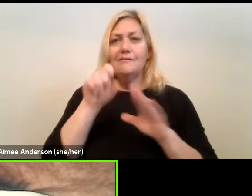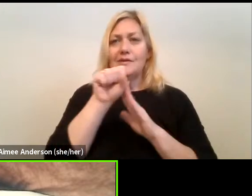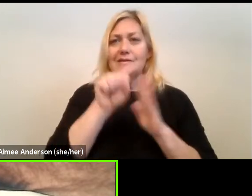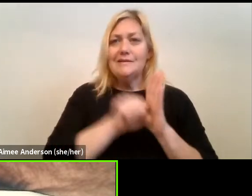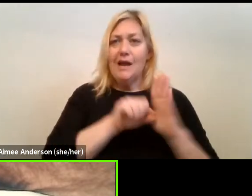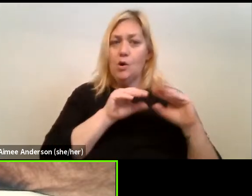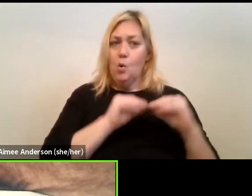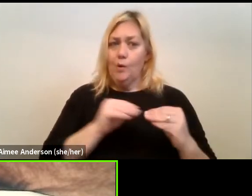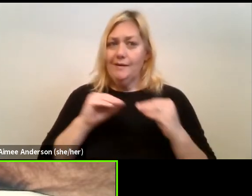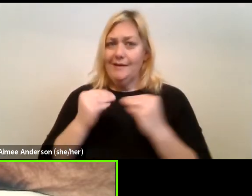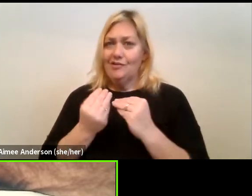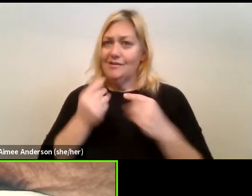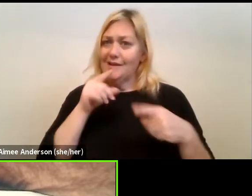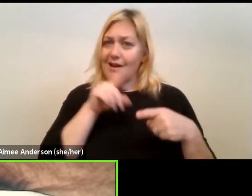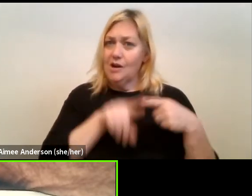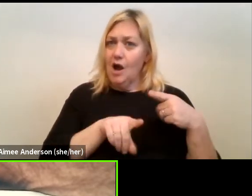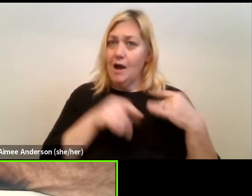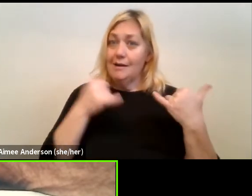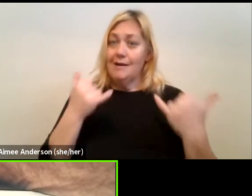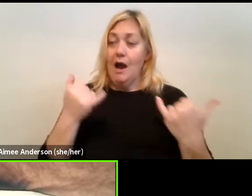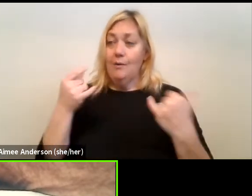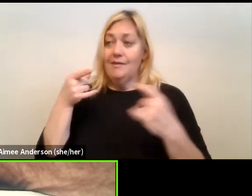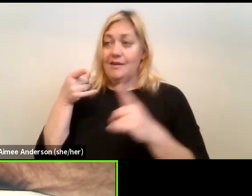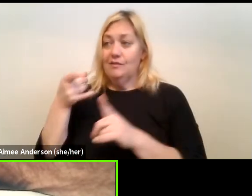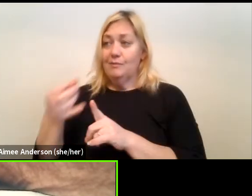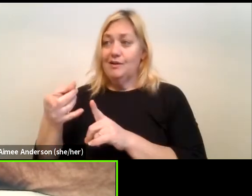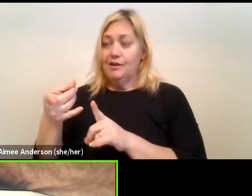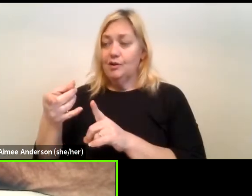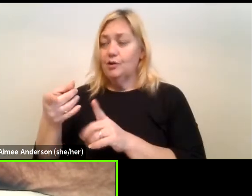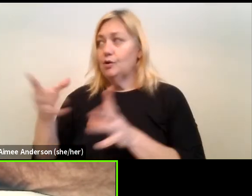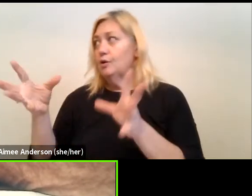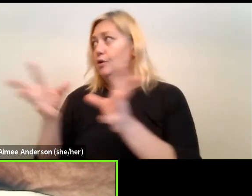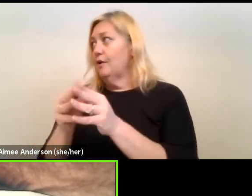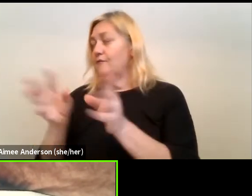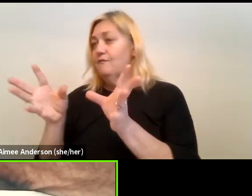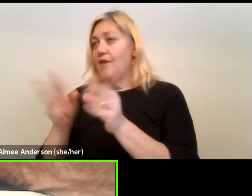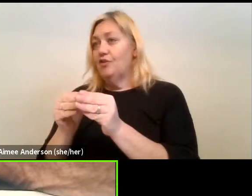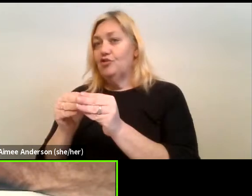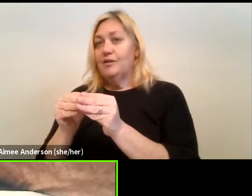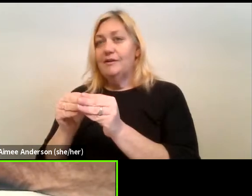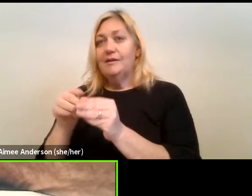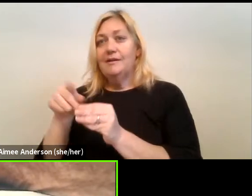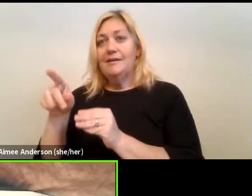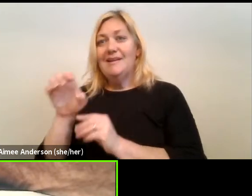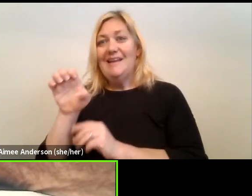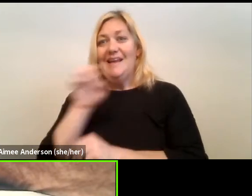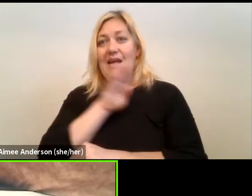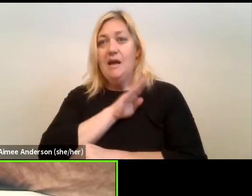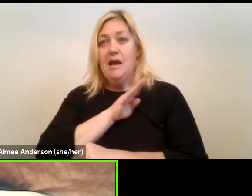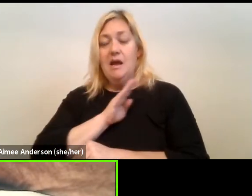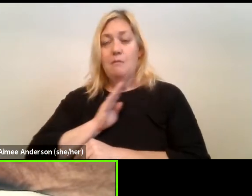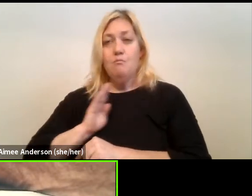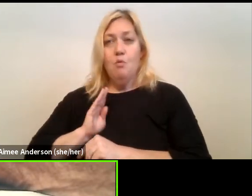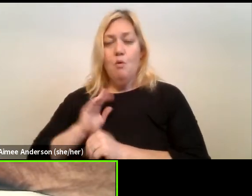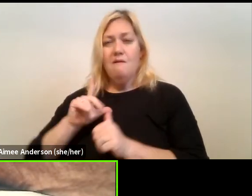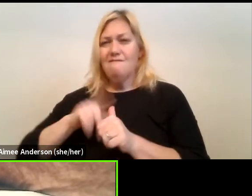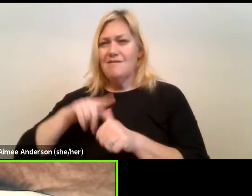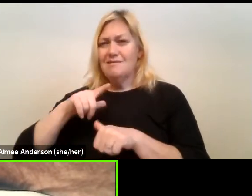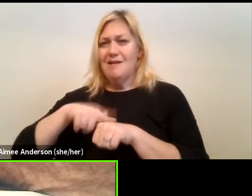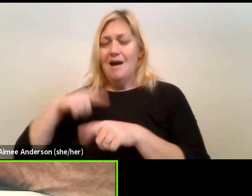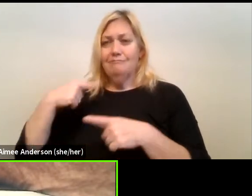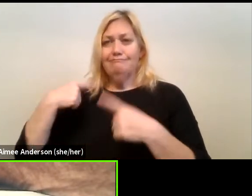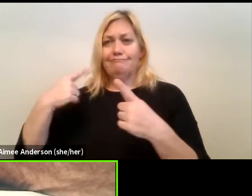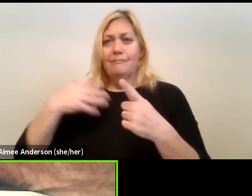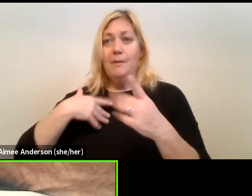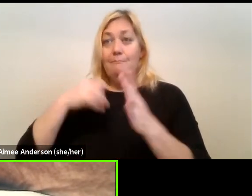organizations cannot. Now, at this particular convention, this e-board, For the first time ever, my